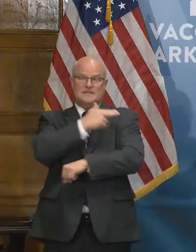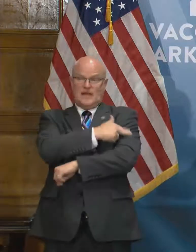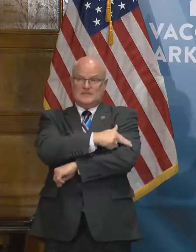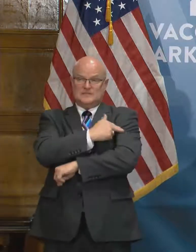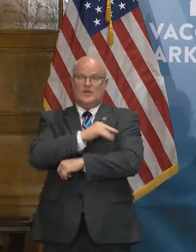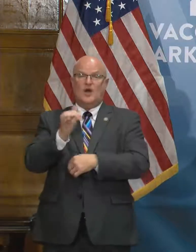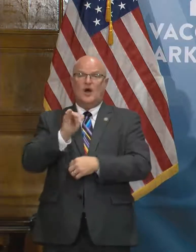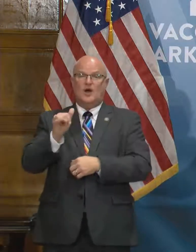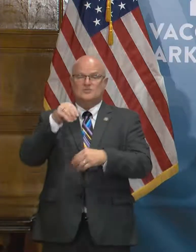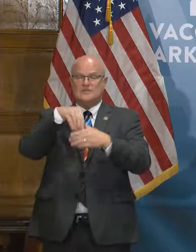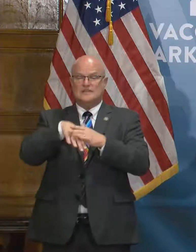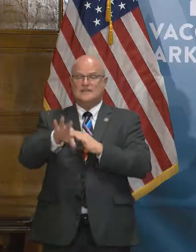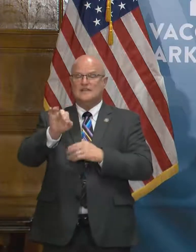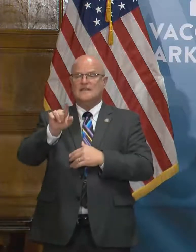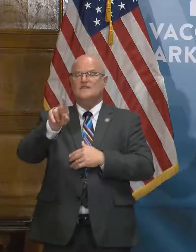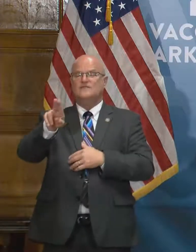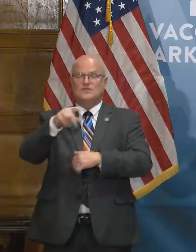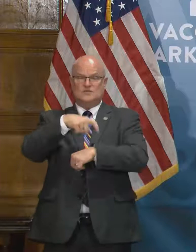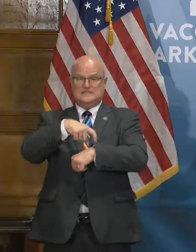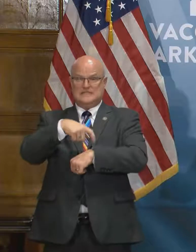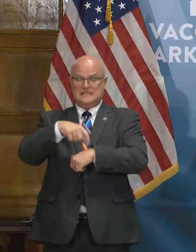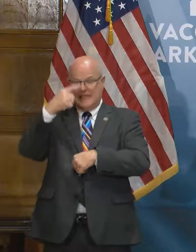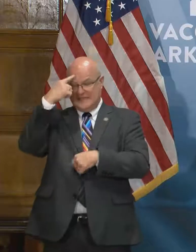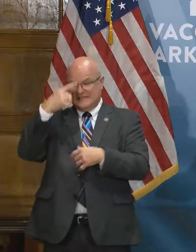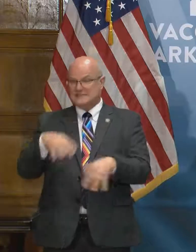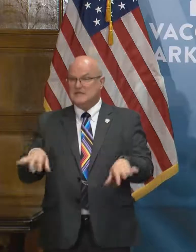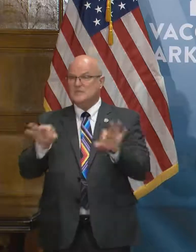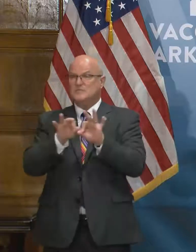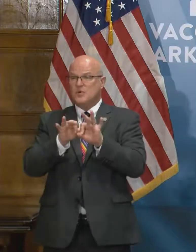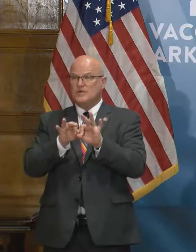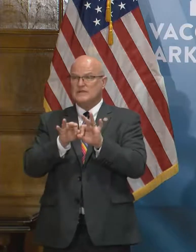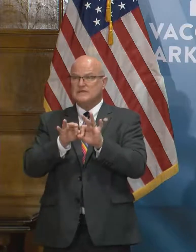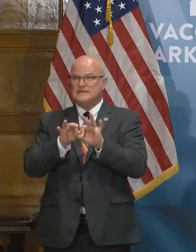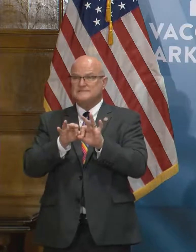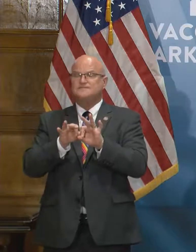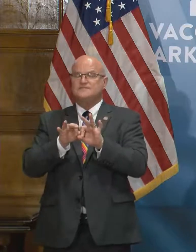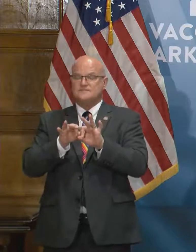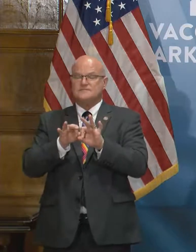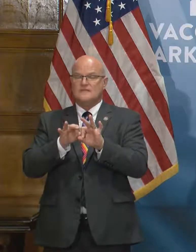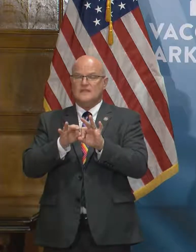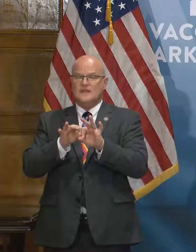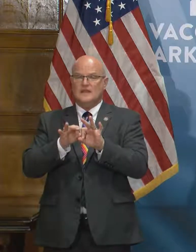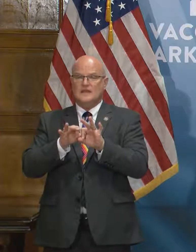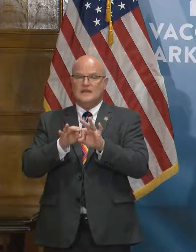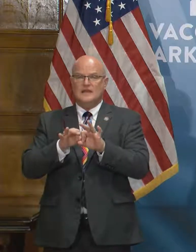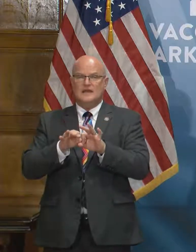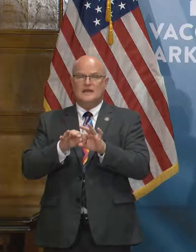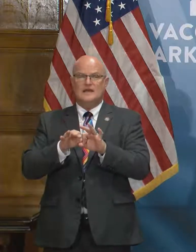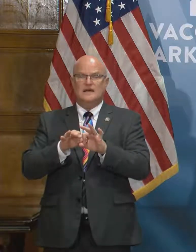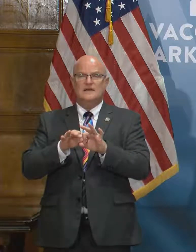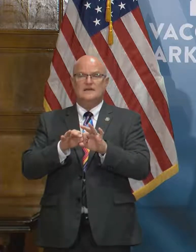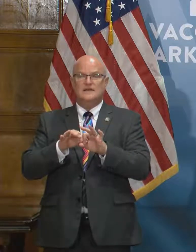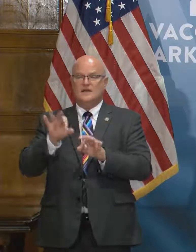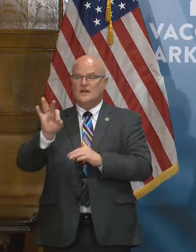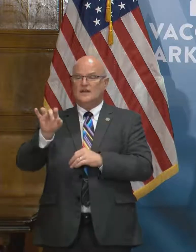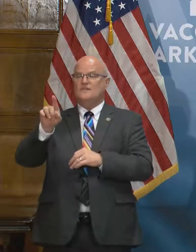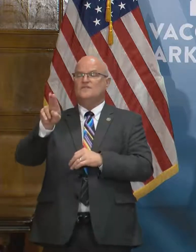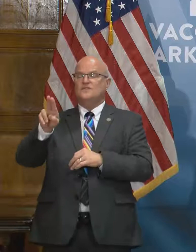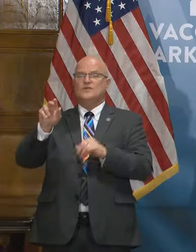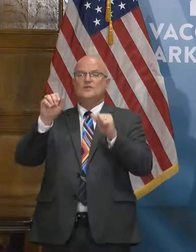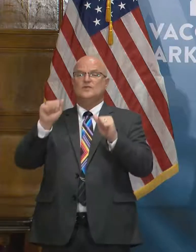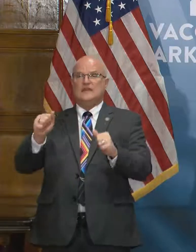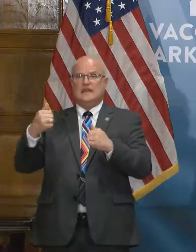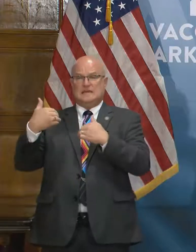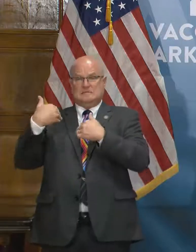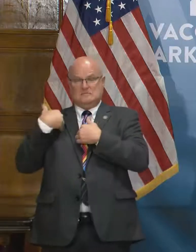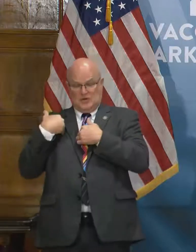we're also entering flu season. And I think it's very important. I was remiss for not stating that at this podium the first time. Flu can